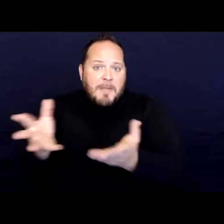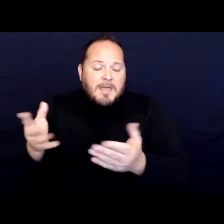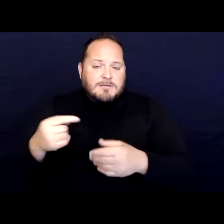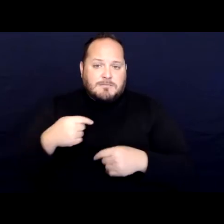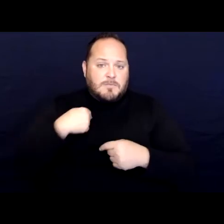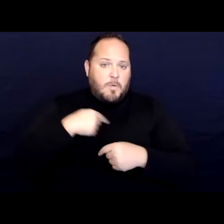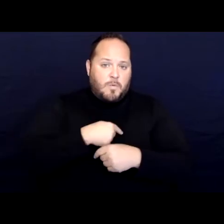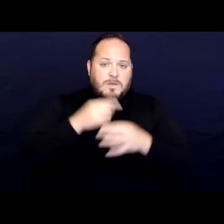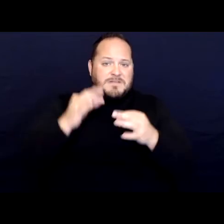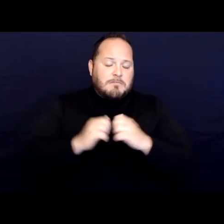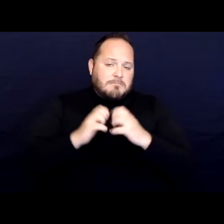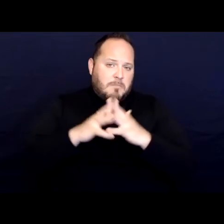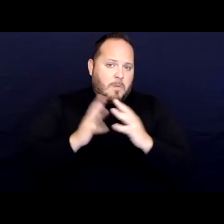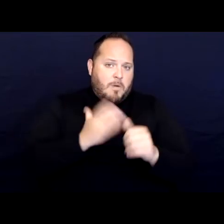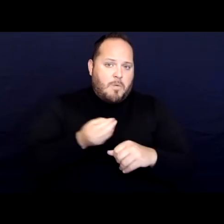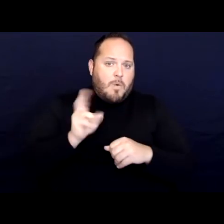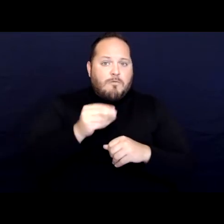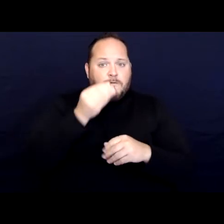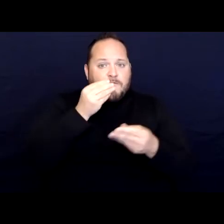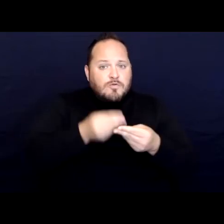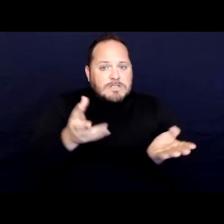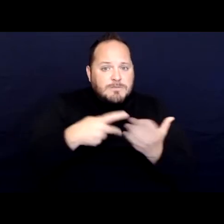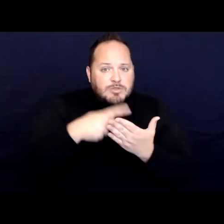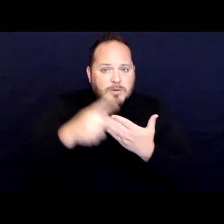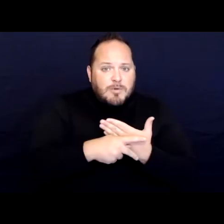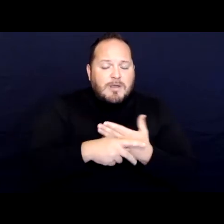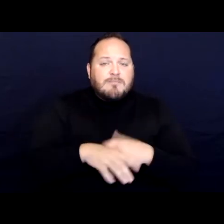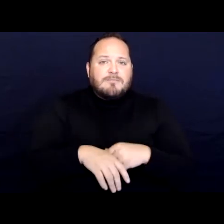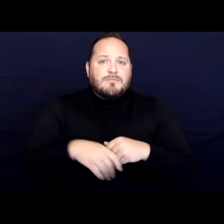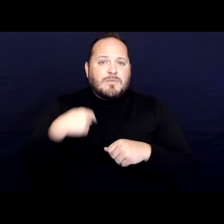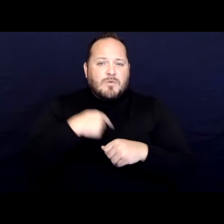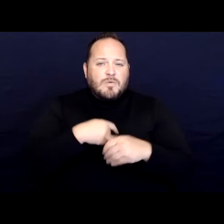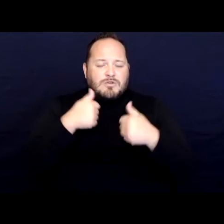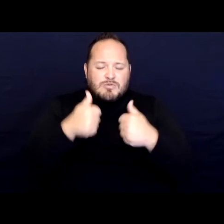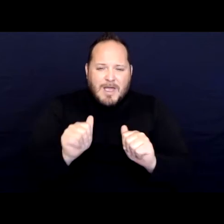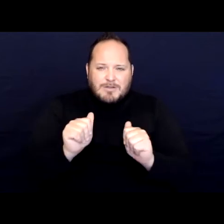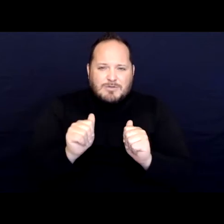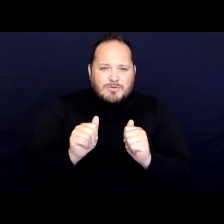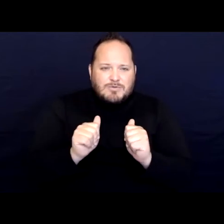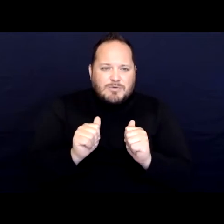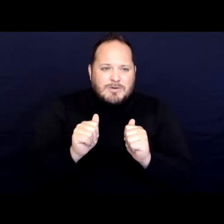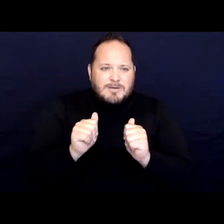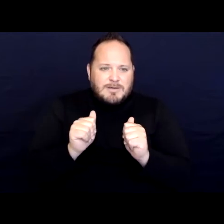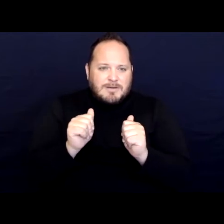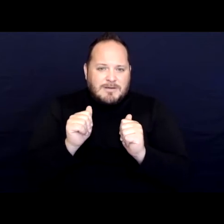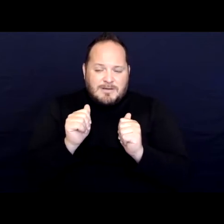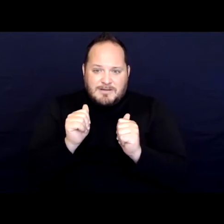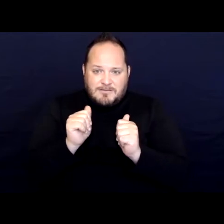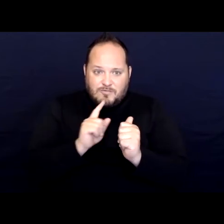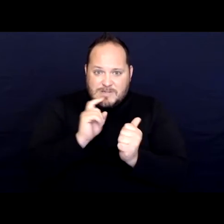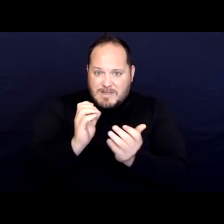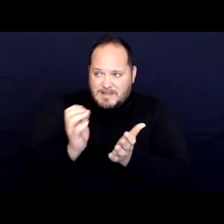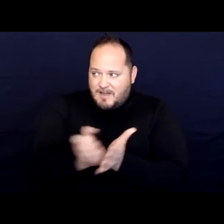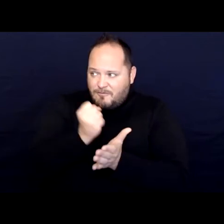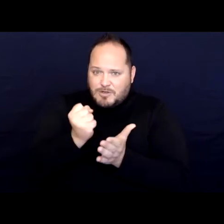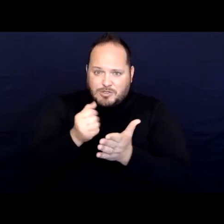distribution, and again try to leverage creatively with whatever resources we had.